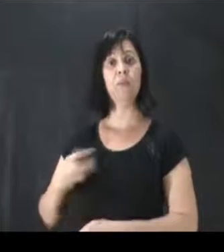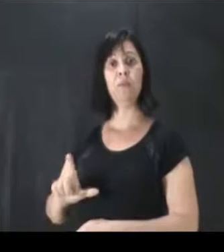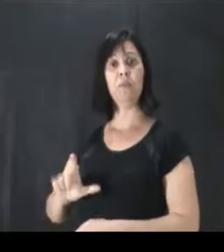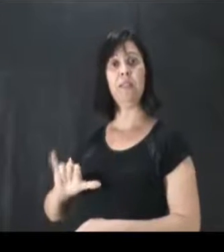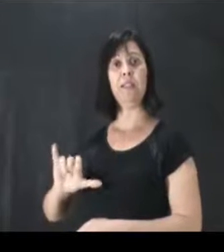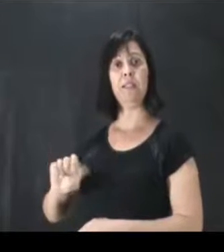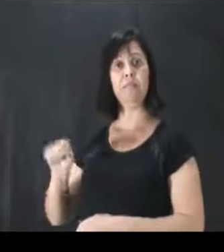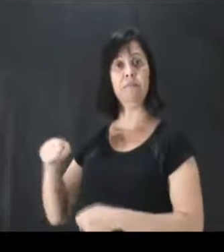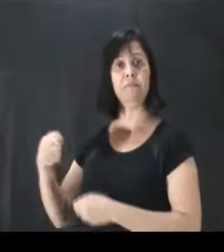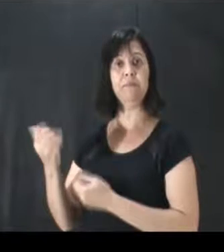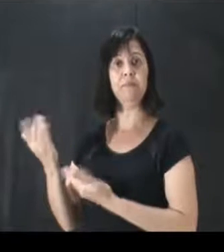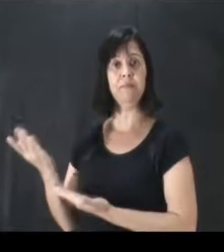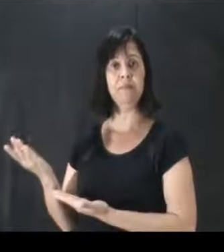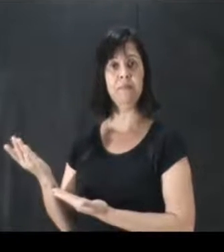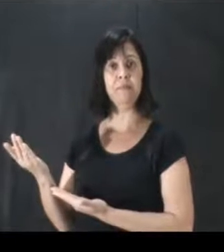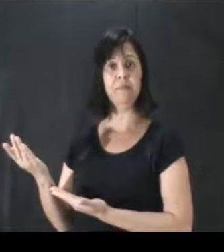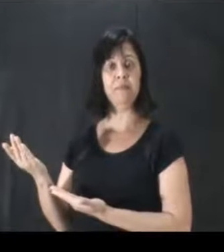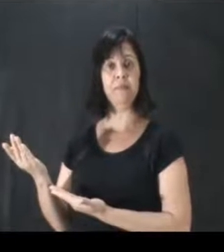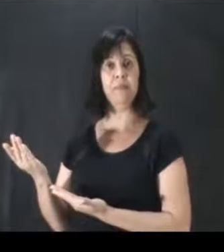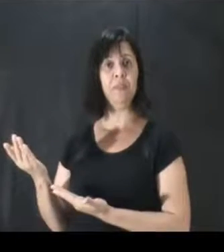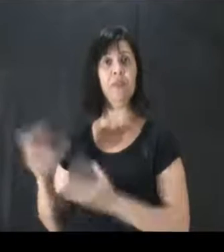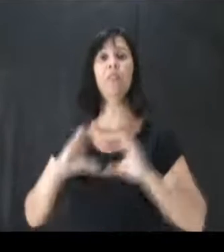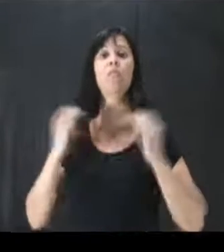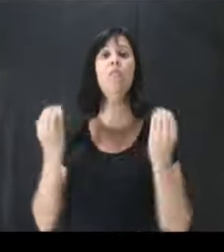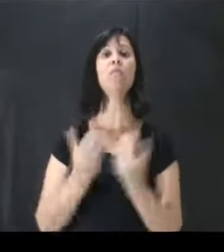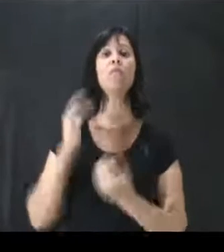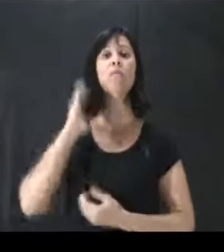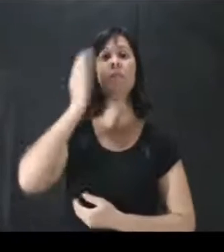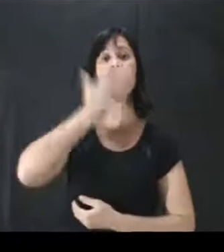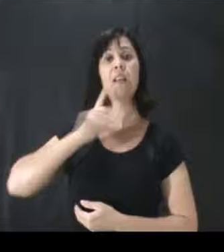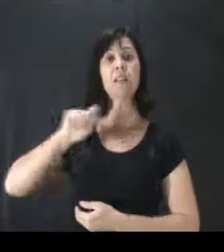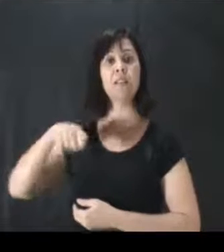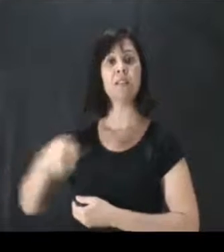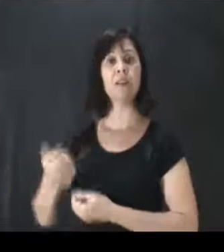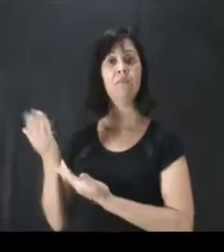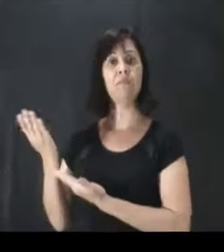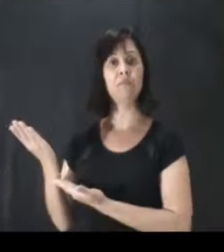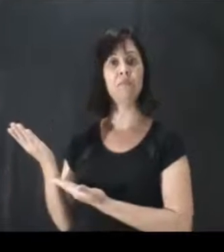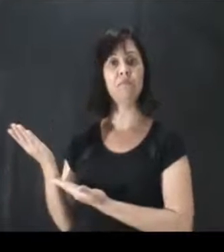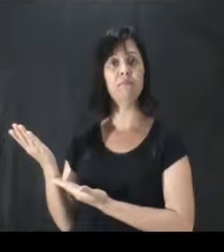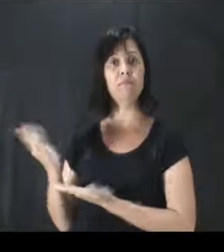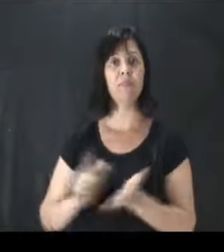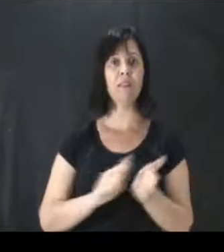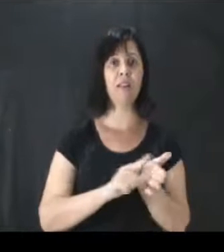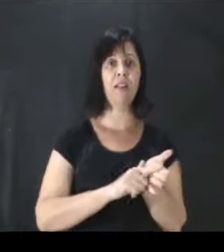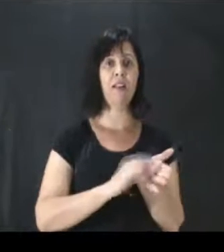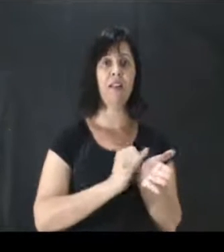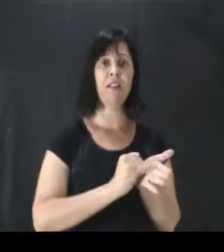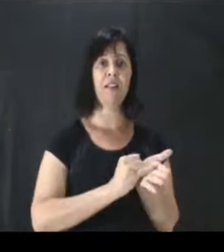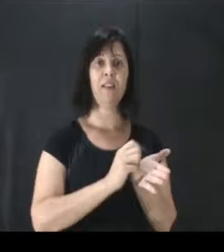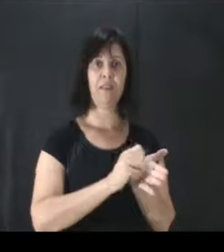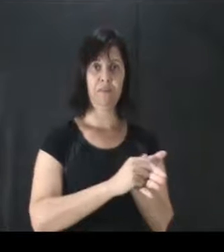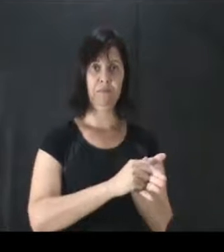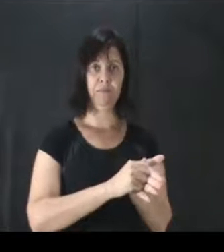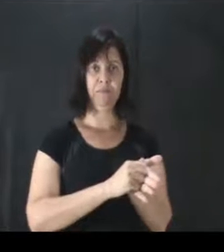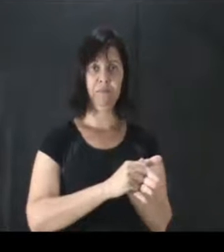Hi, my name is Lia. My sign is, and in the deafblind community,